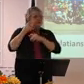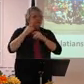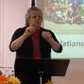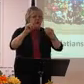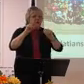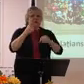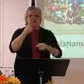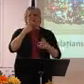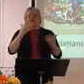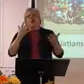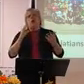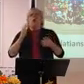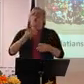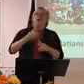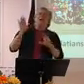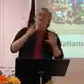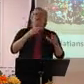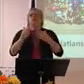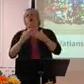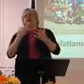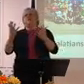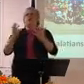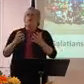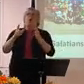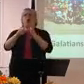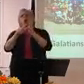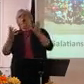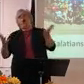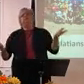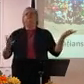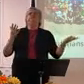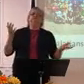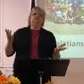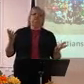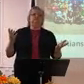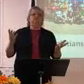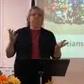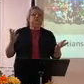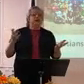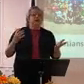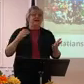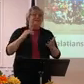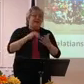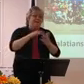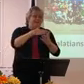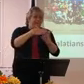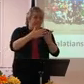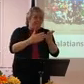tried to say, we can do whatever we want. And that's partially true.